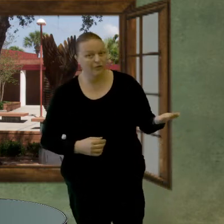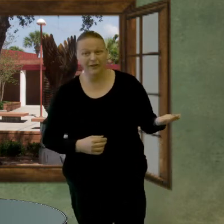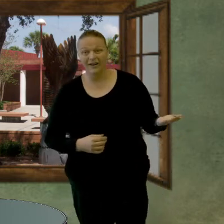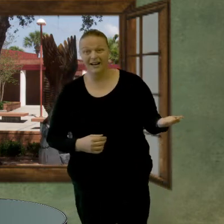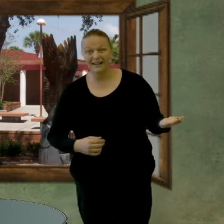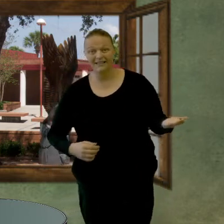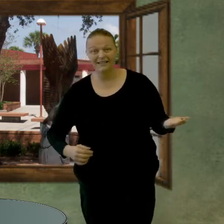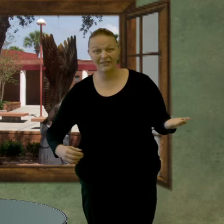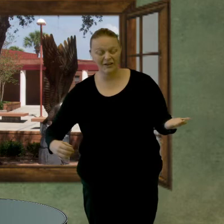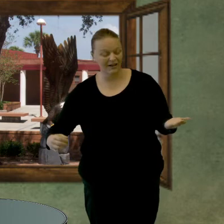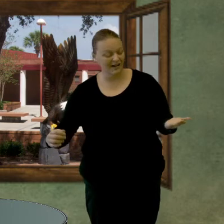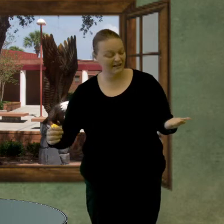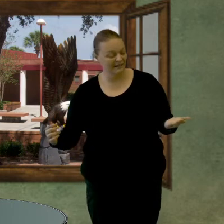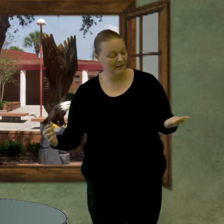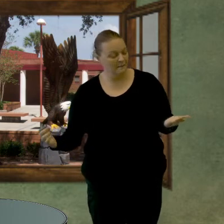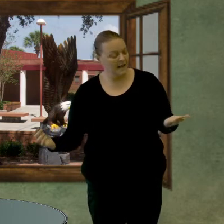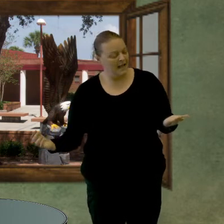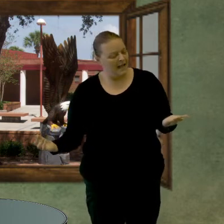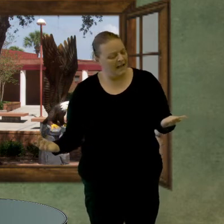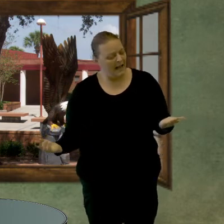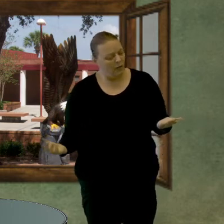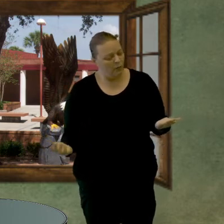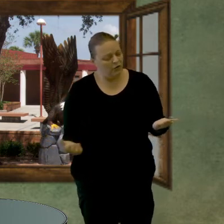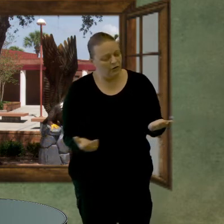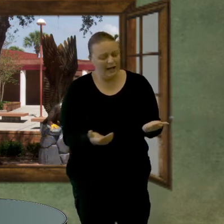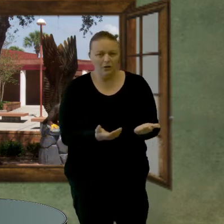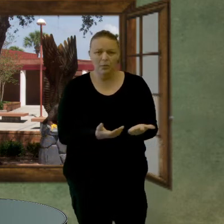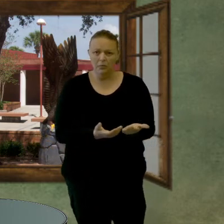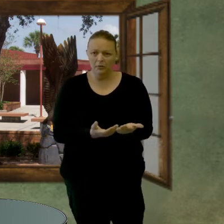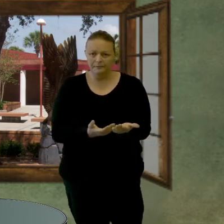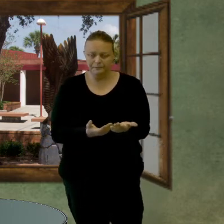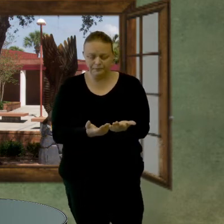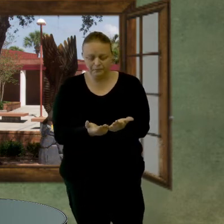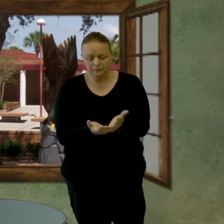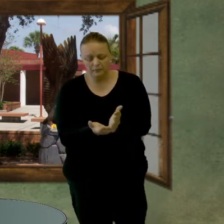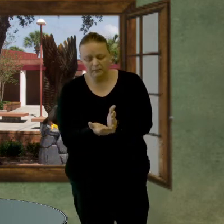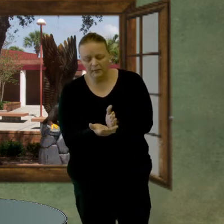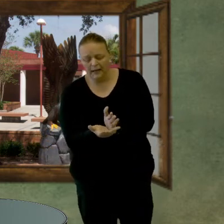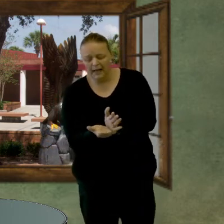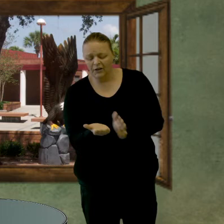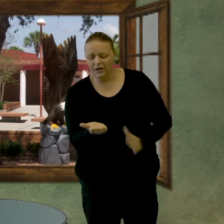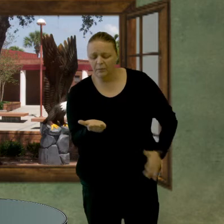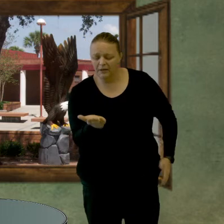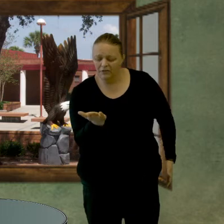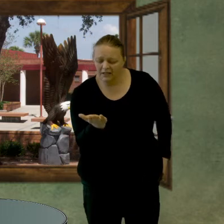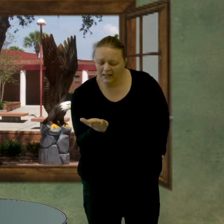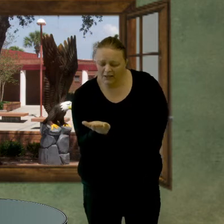Very nice. Very nice. Now, would you take your bubble and you're going to put it gently in your